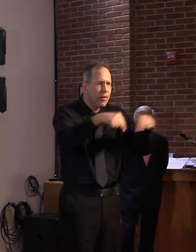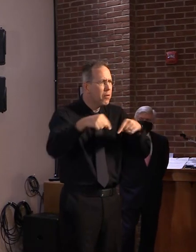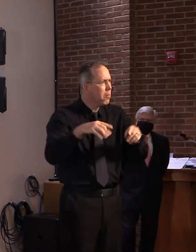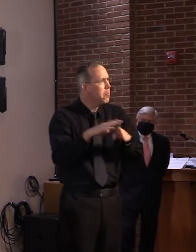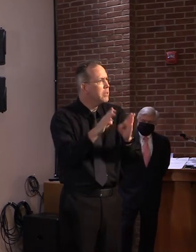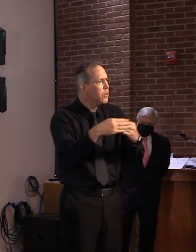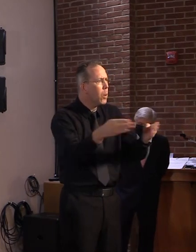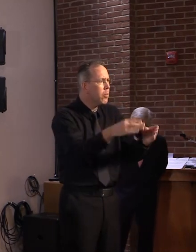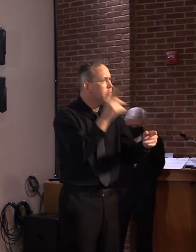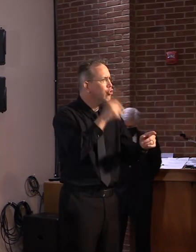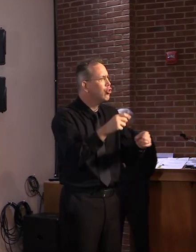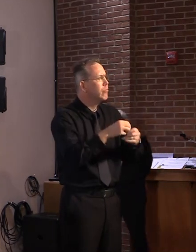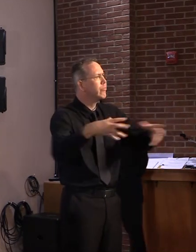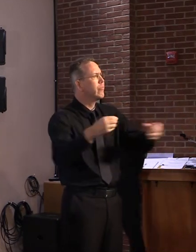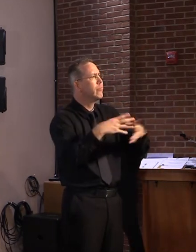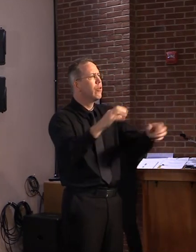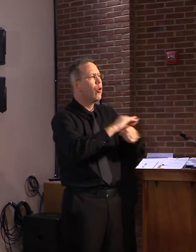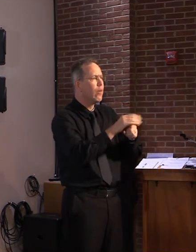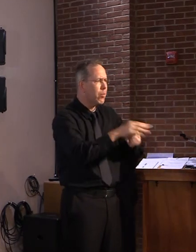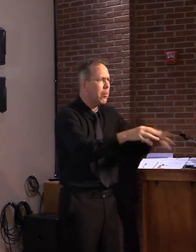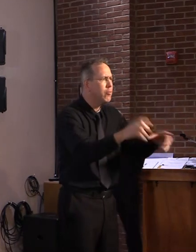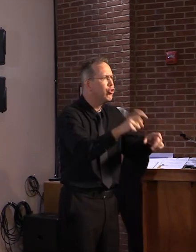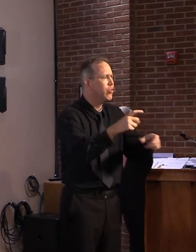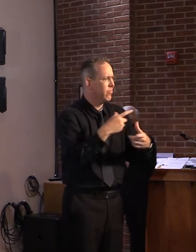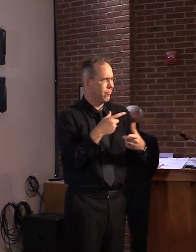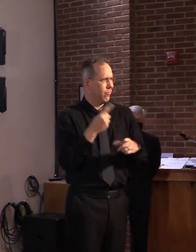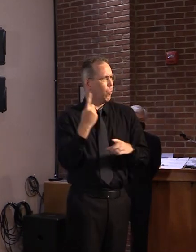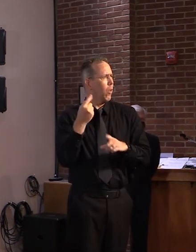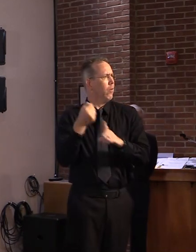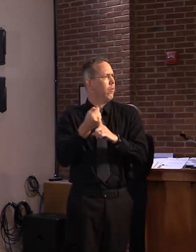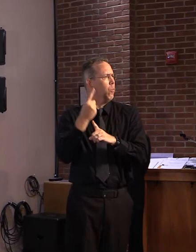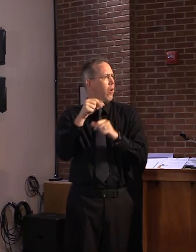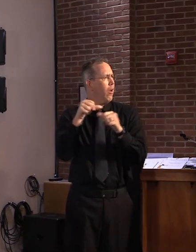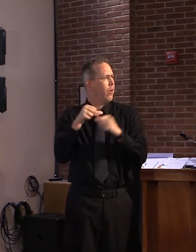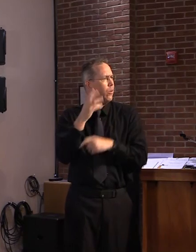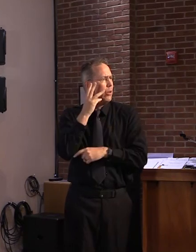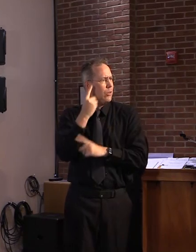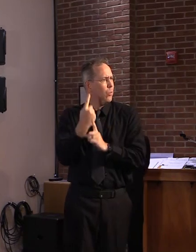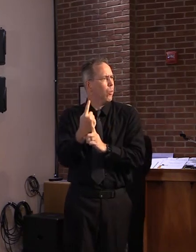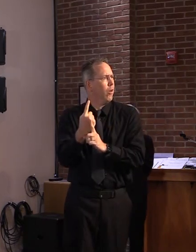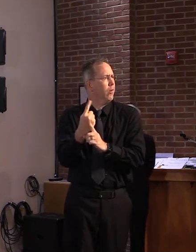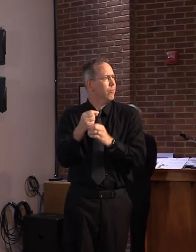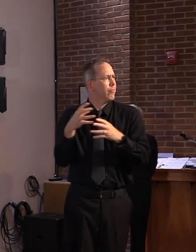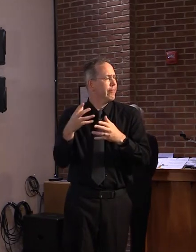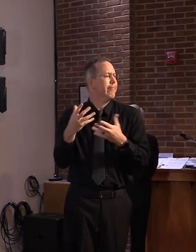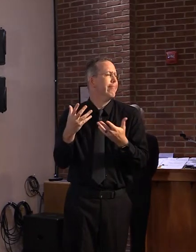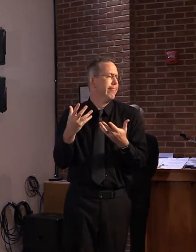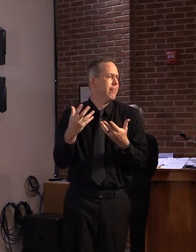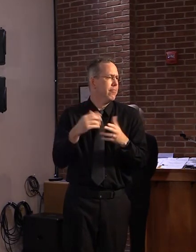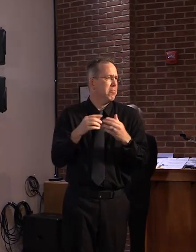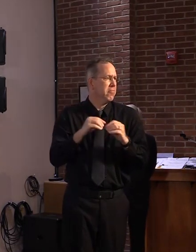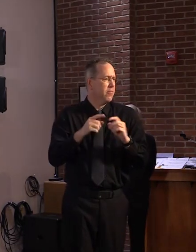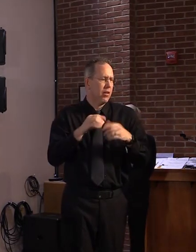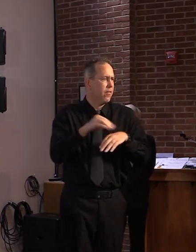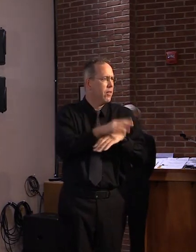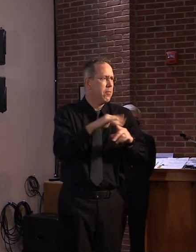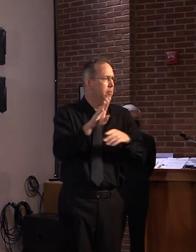that they may have to slow down things significantly. And then just a quick second